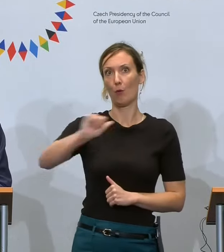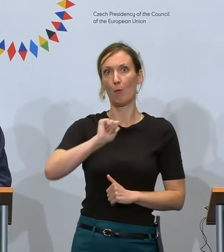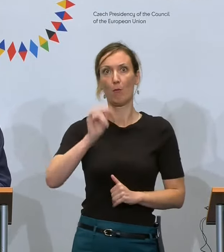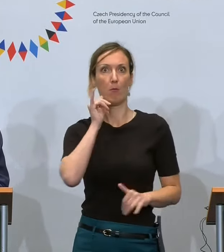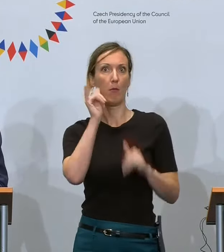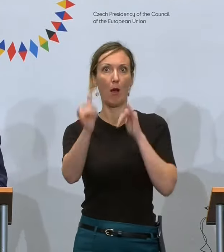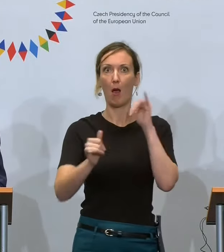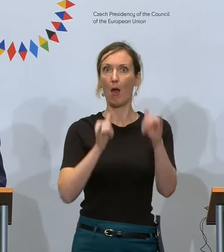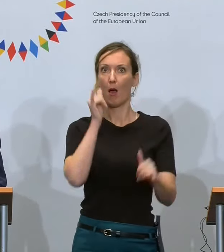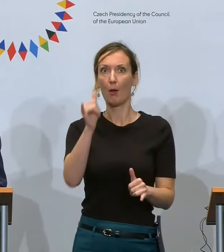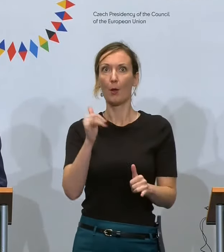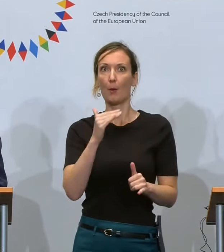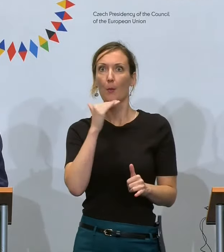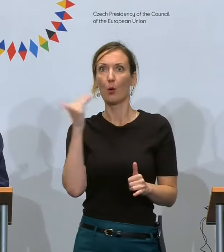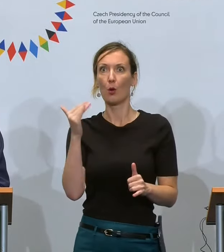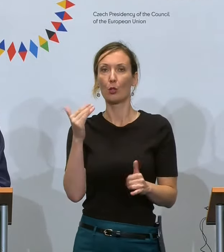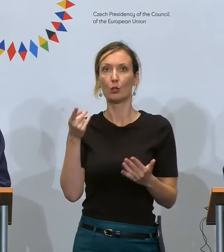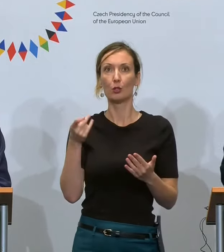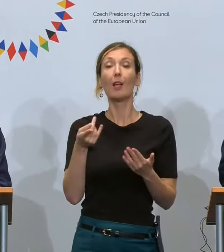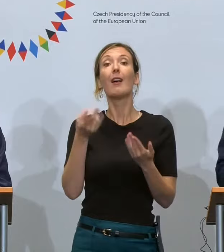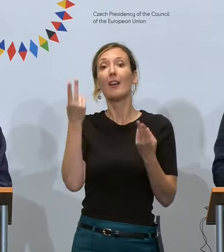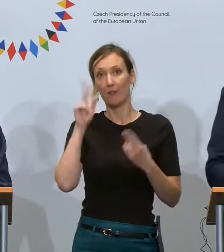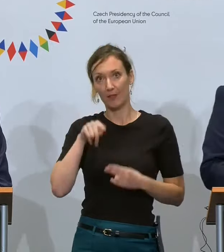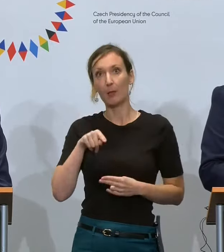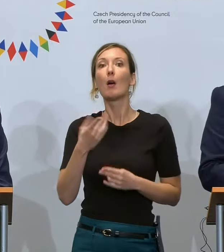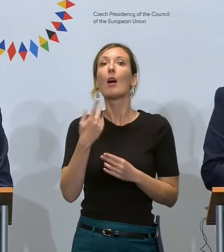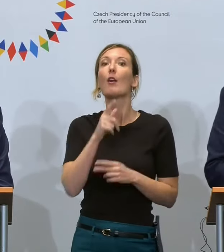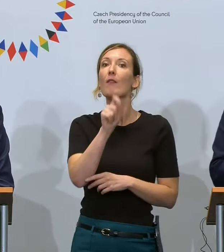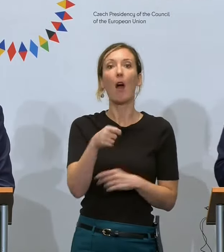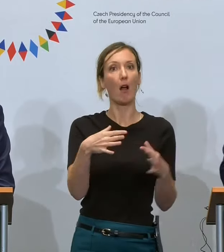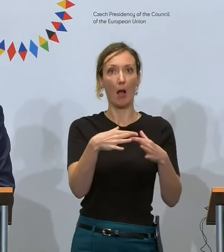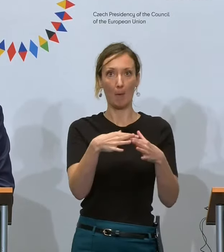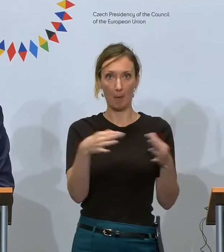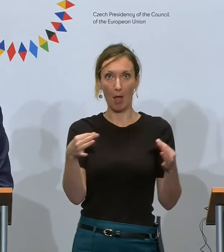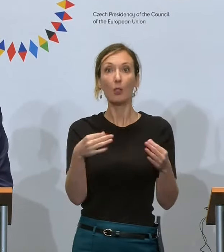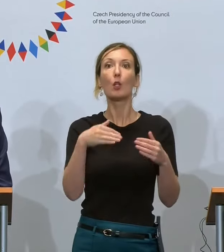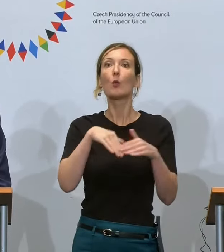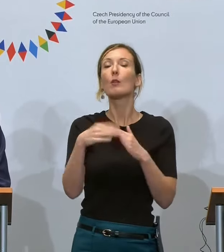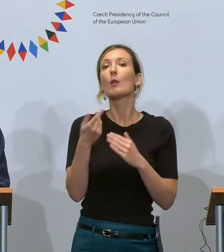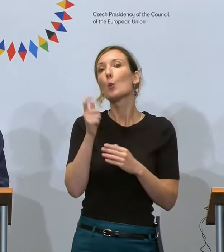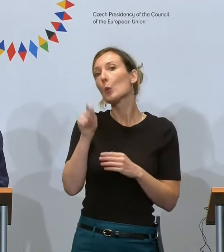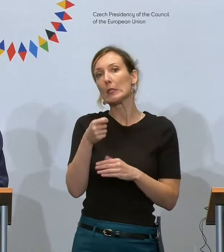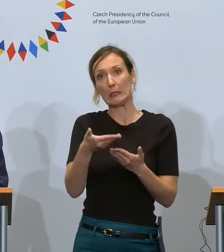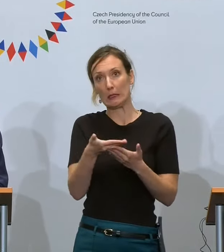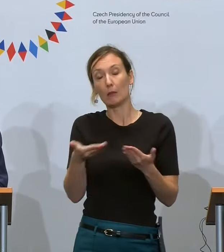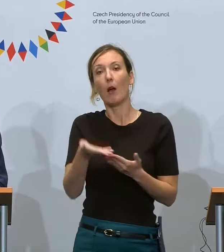as if no war was raging in Ukraine.